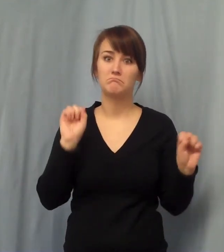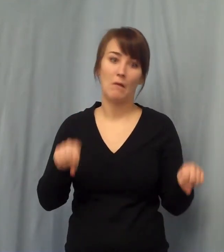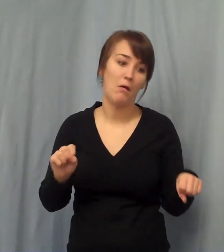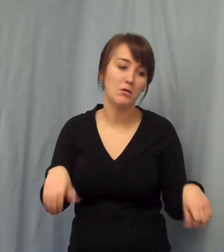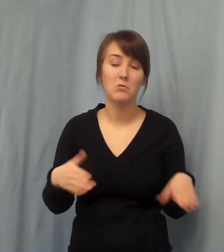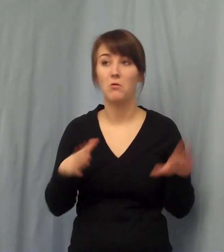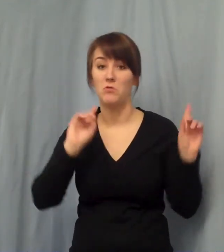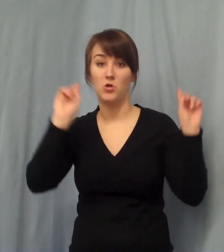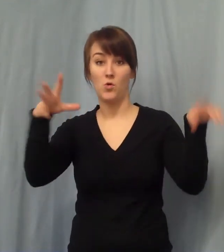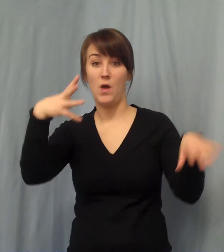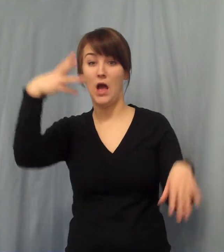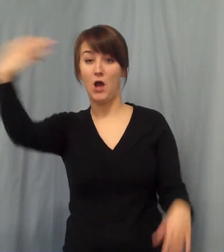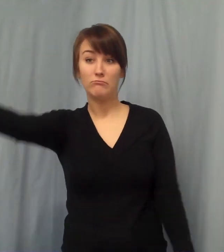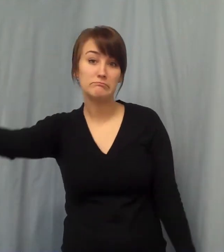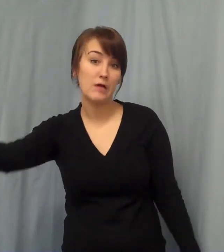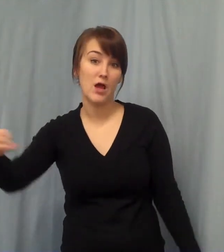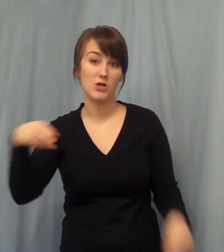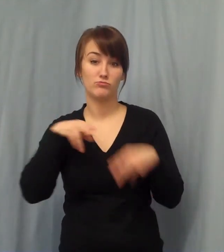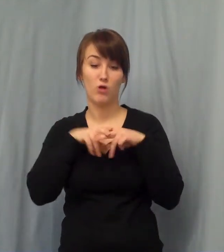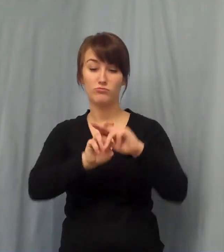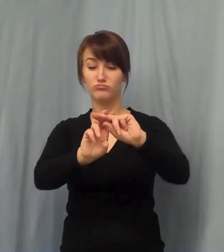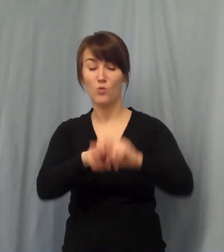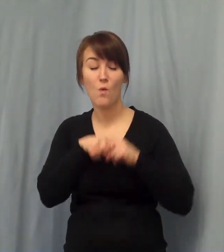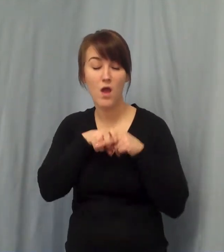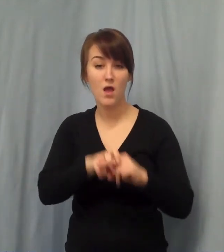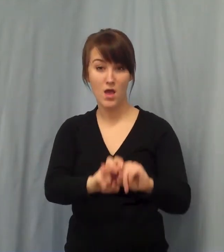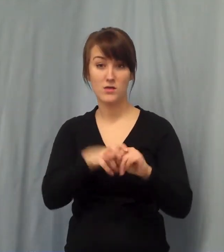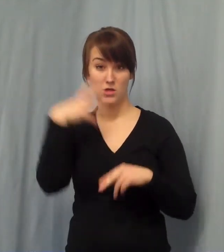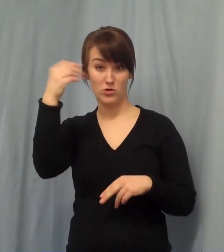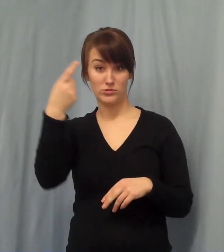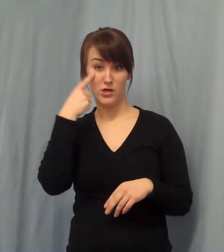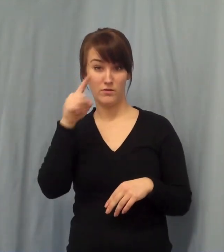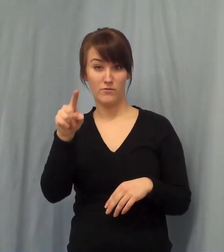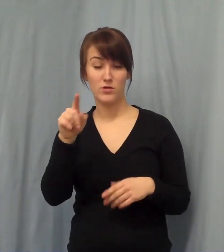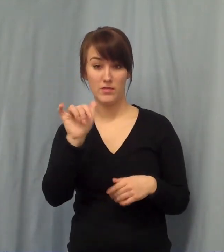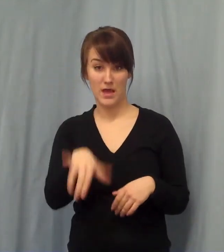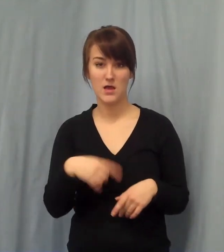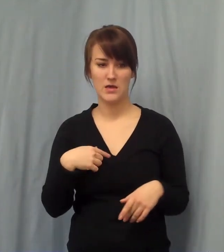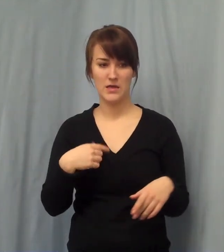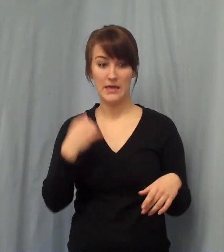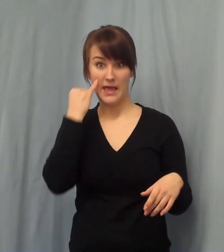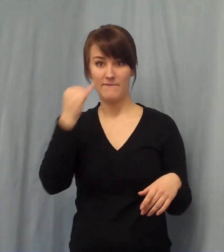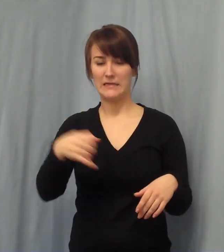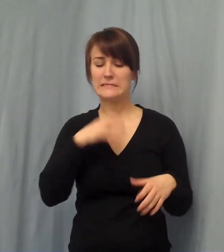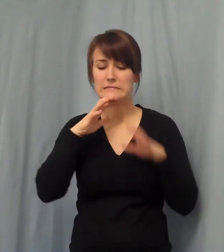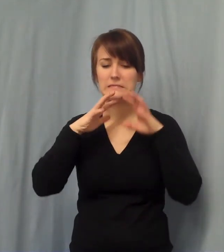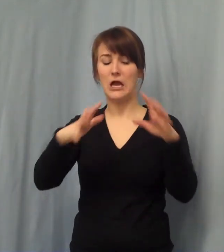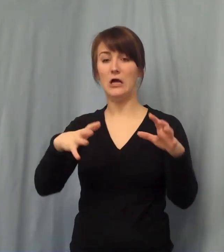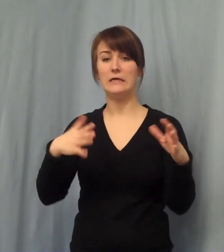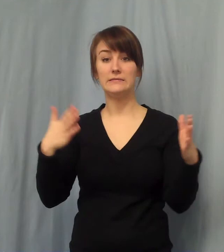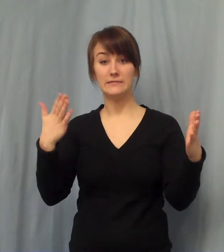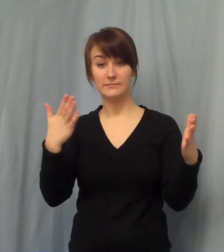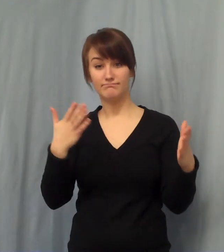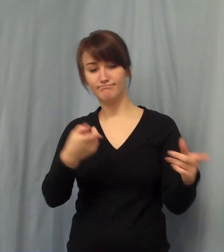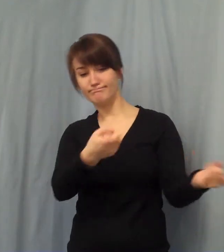I yelled really loud and said, "Time to come in." Could you hear me? Maybe. How about